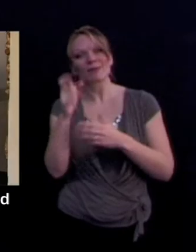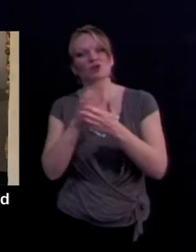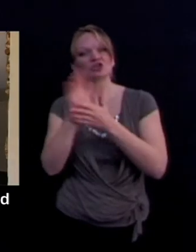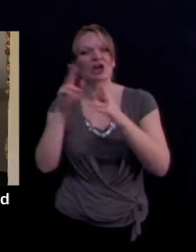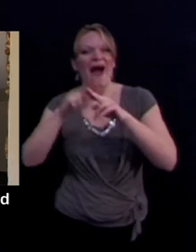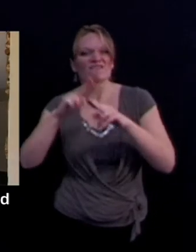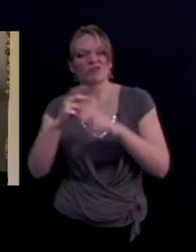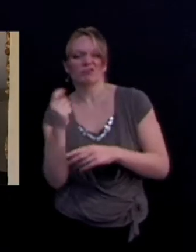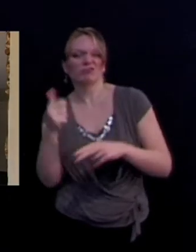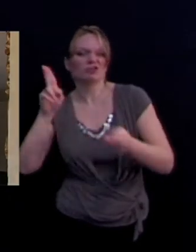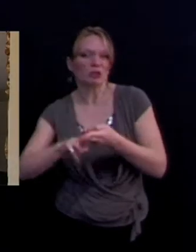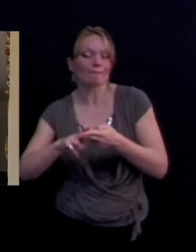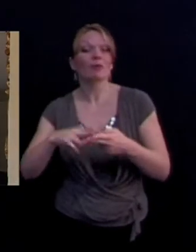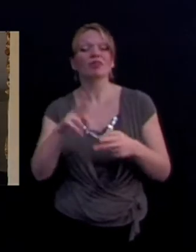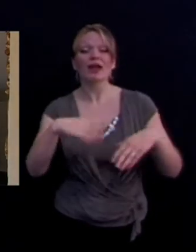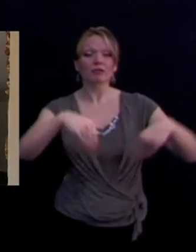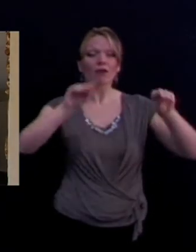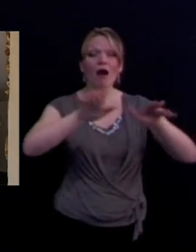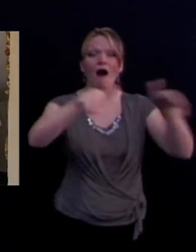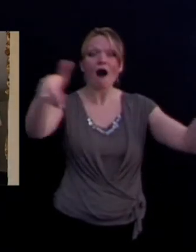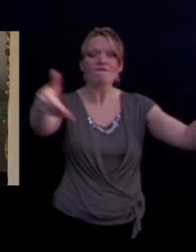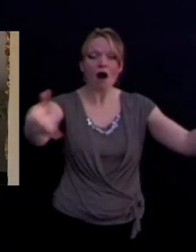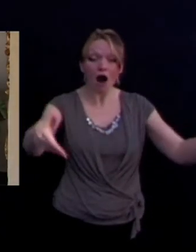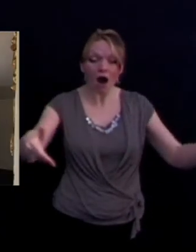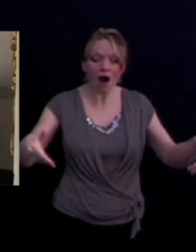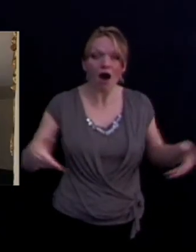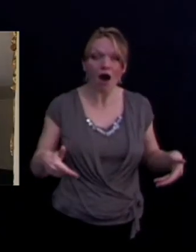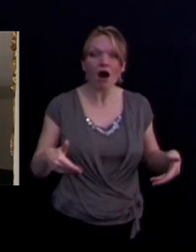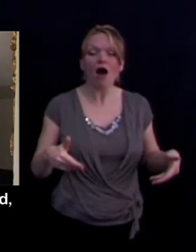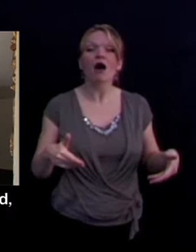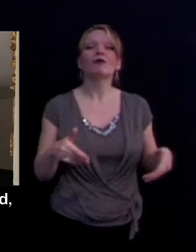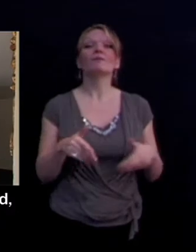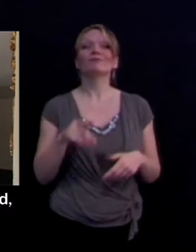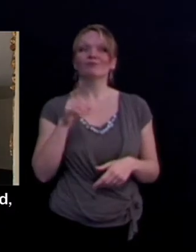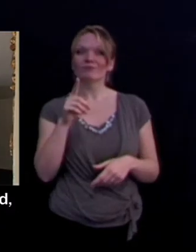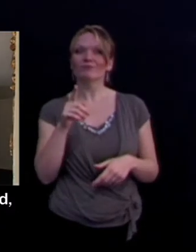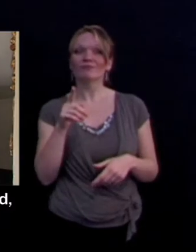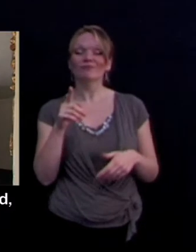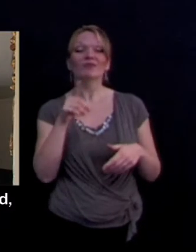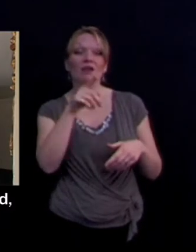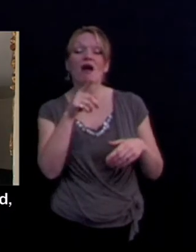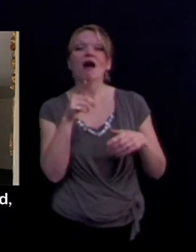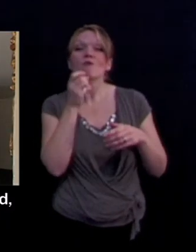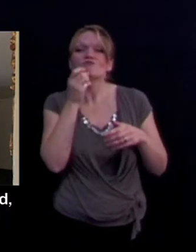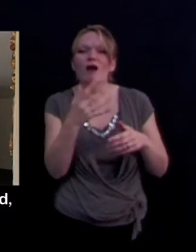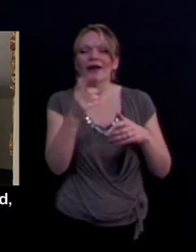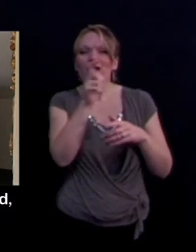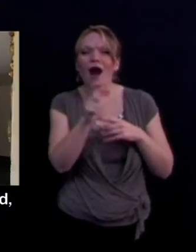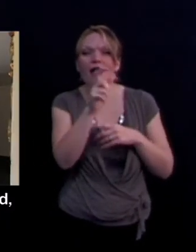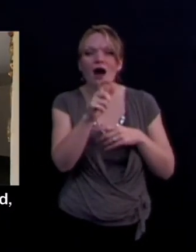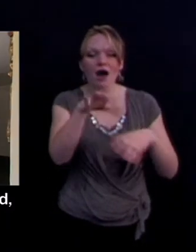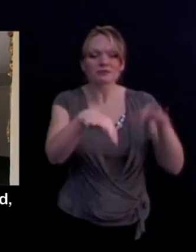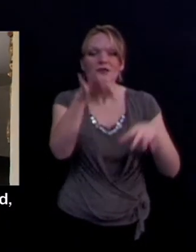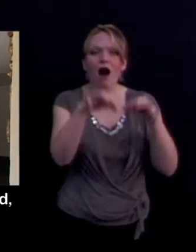warmth and decoration and were a relatively new addition to the bedroom. These ones here are bright coloured, dyed